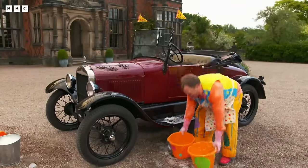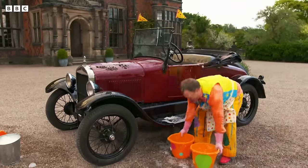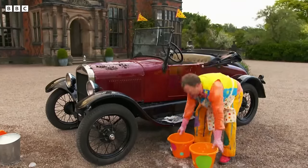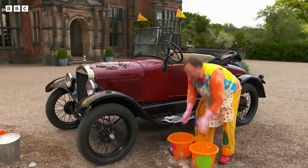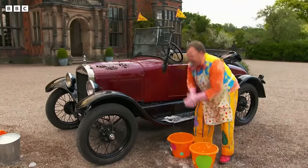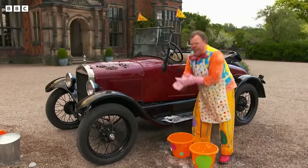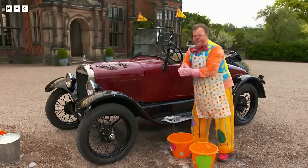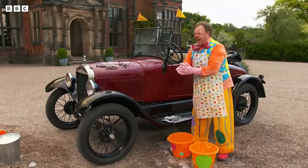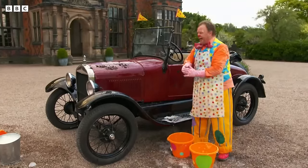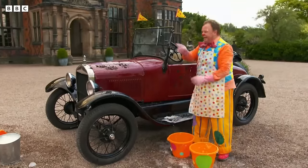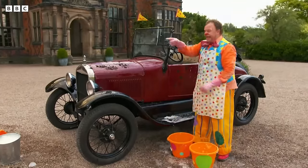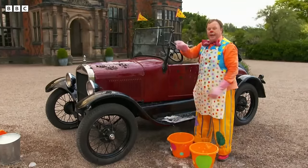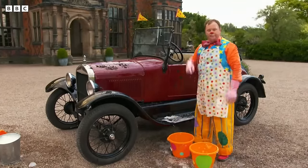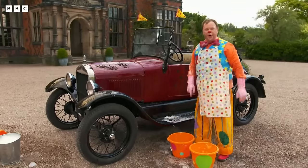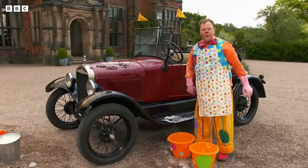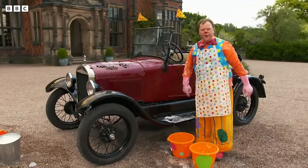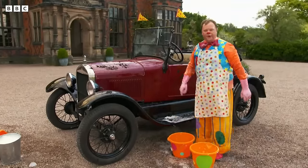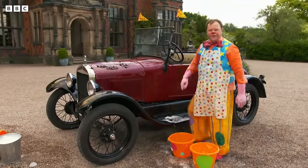water. Right. More water.